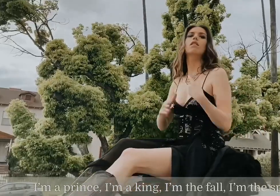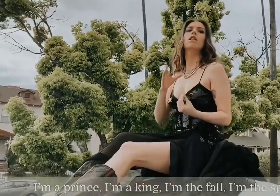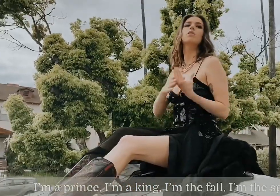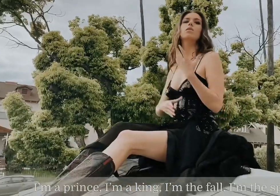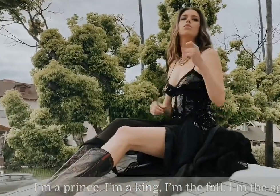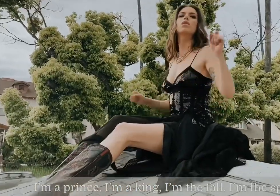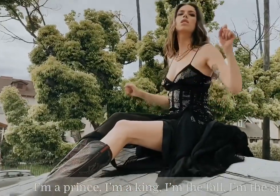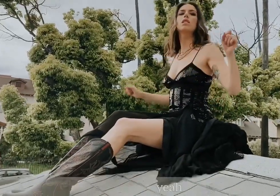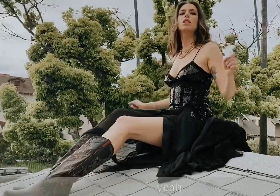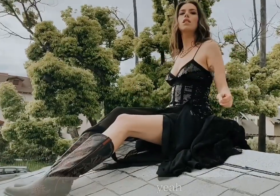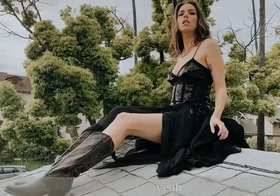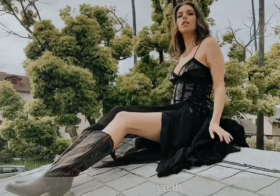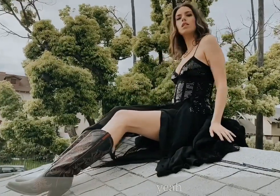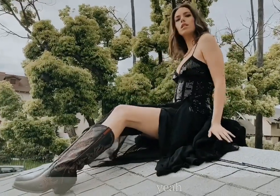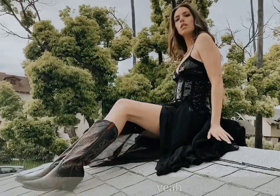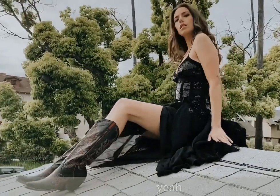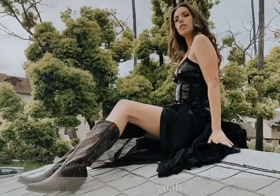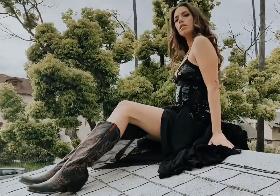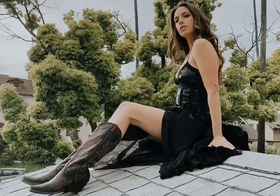father, I'm a spring